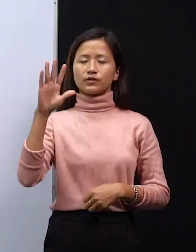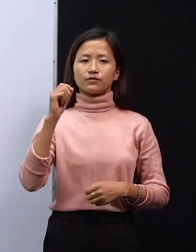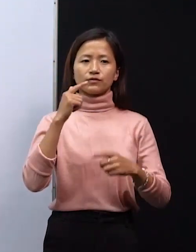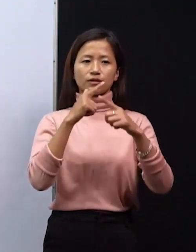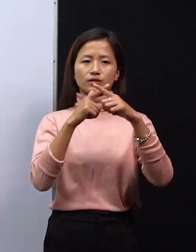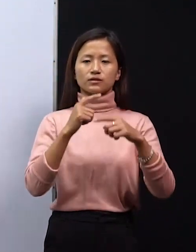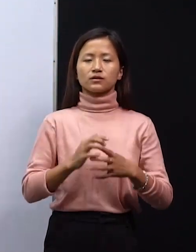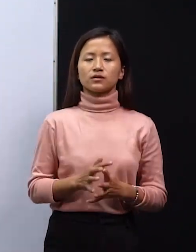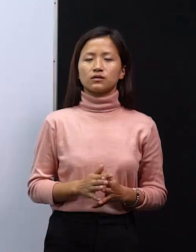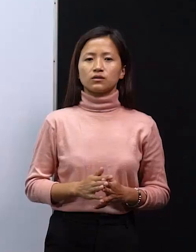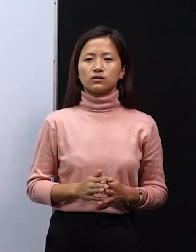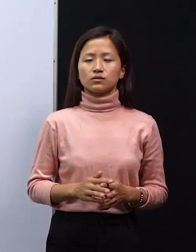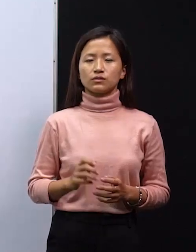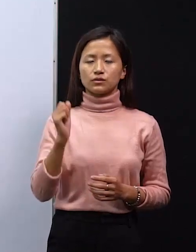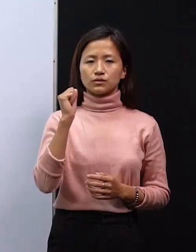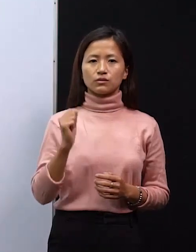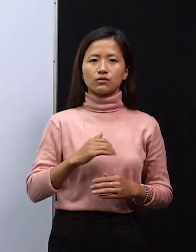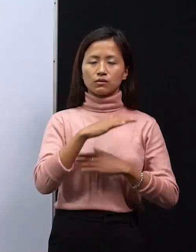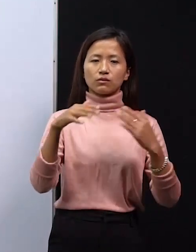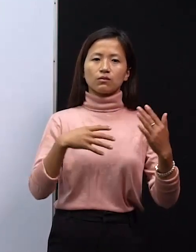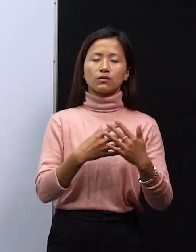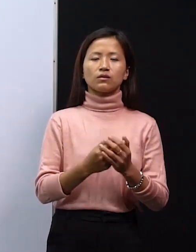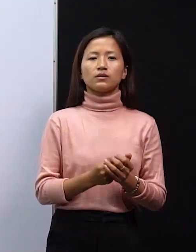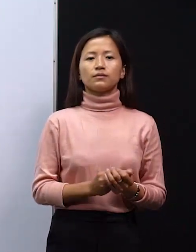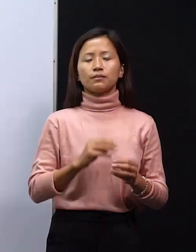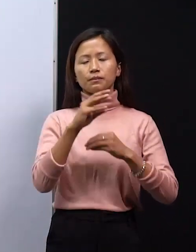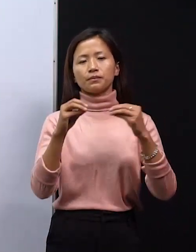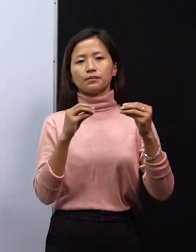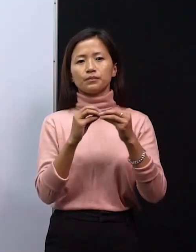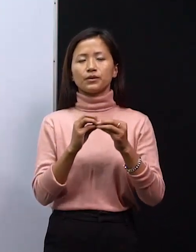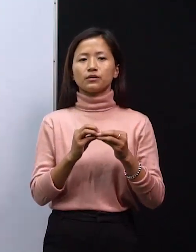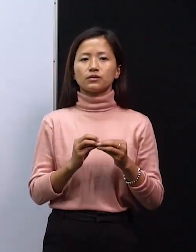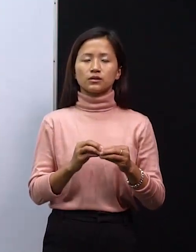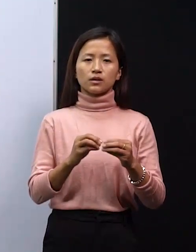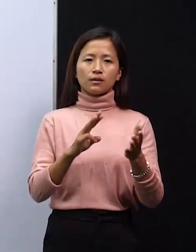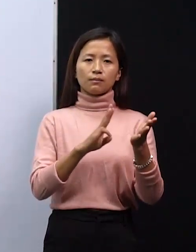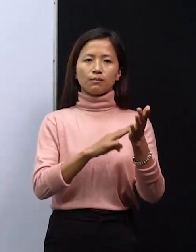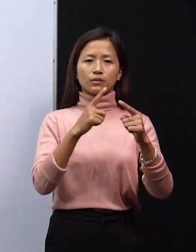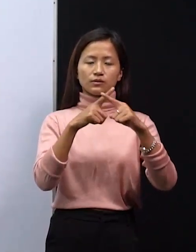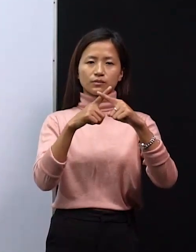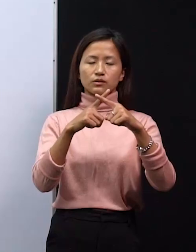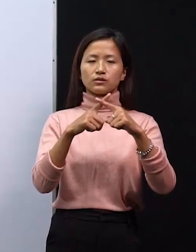right? So that is all about multiplication of